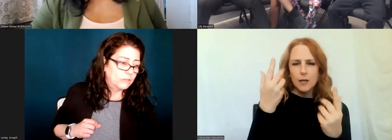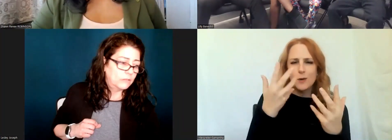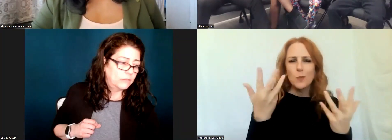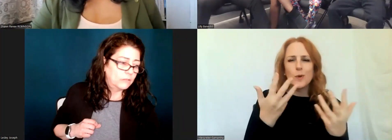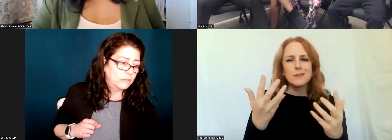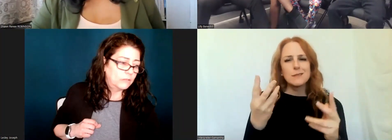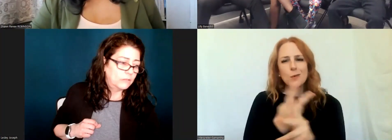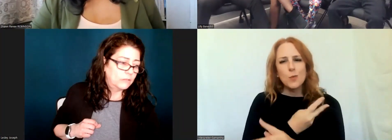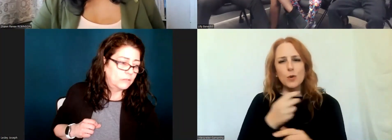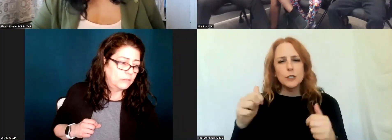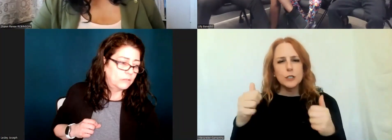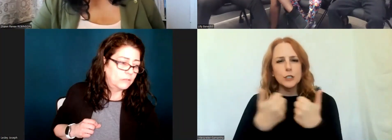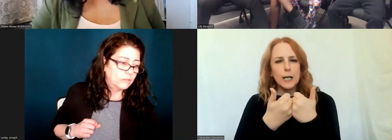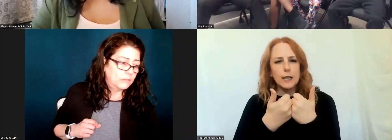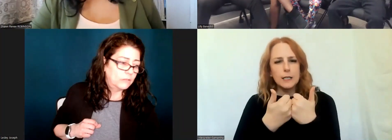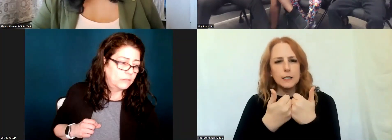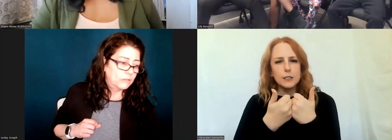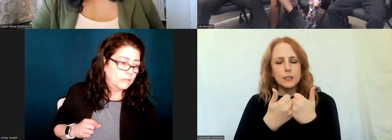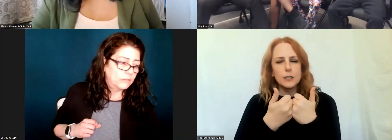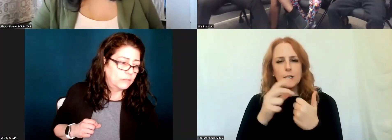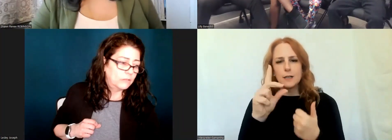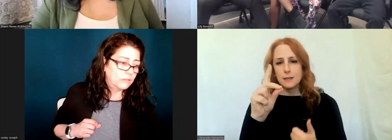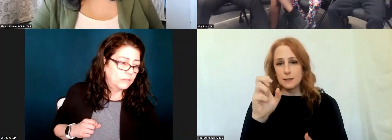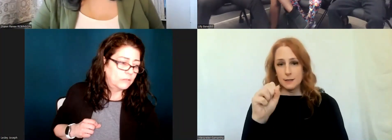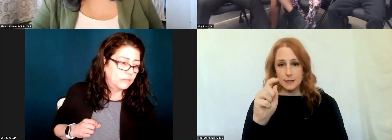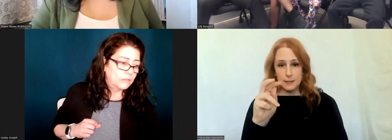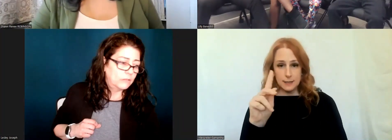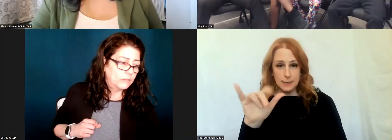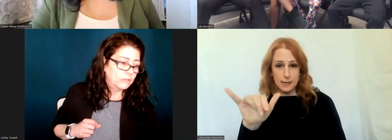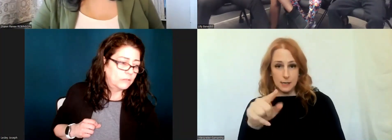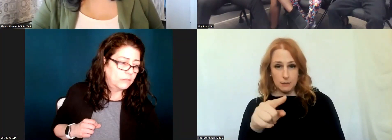at home? Start with Destiny.